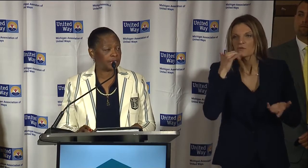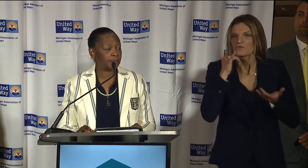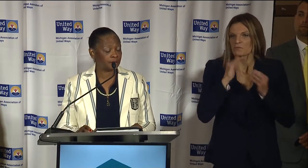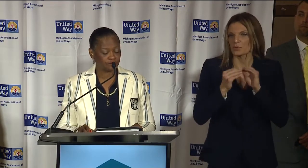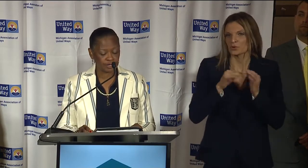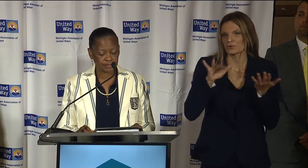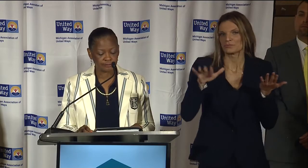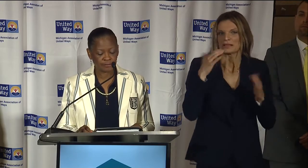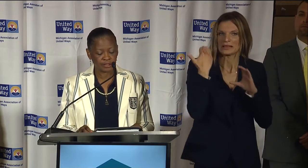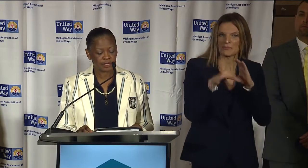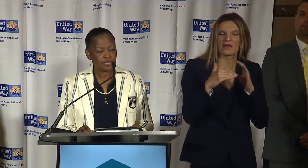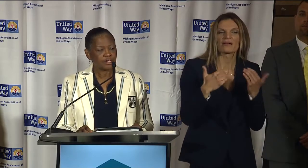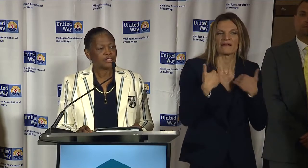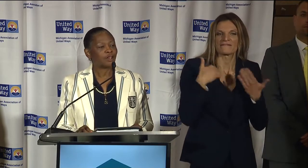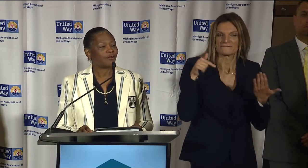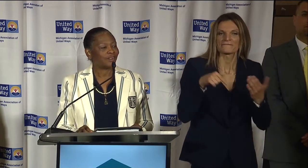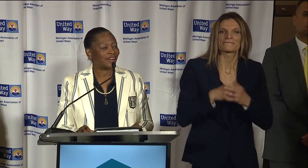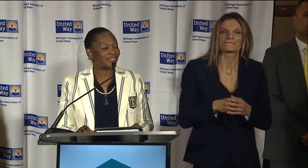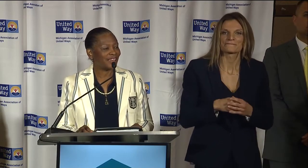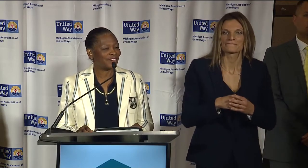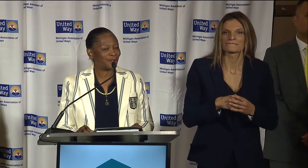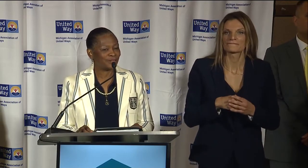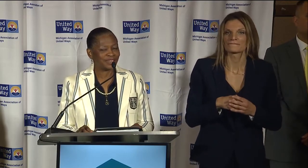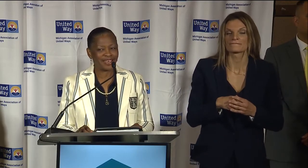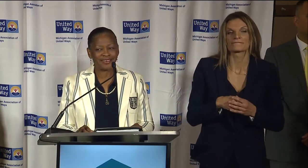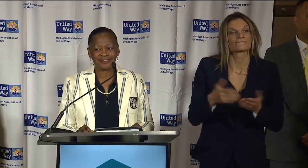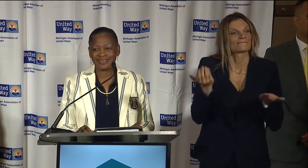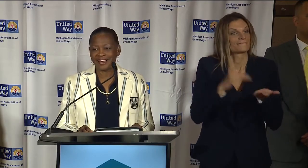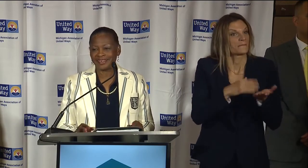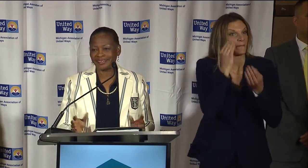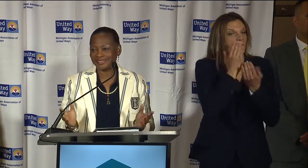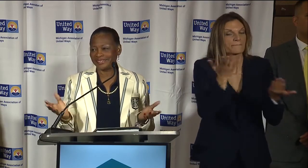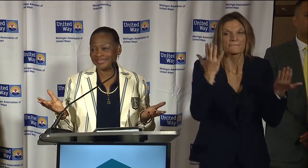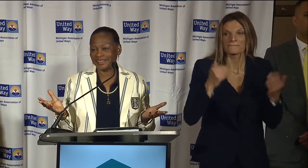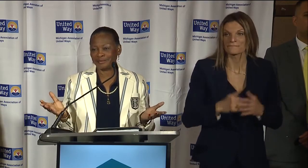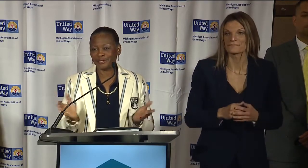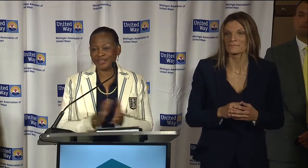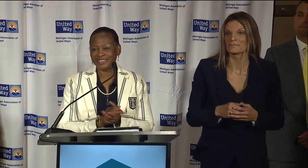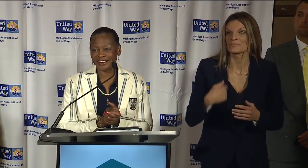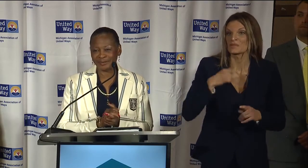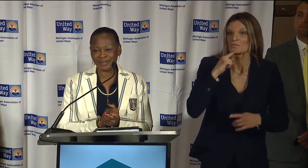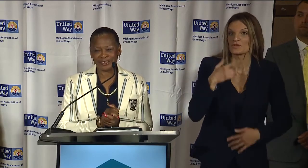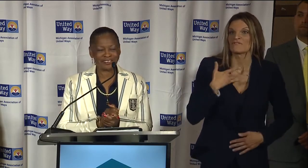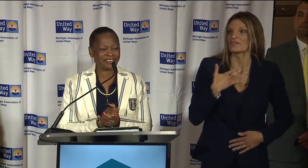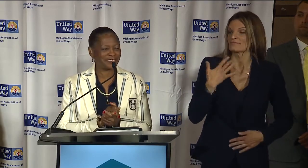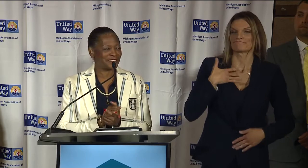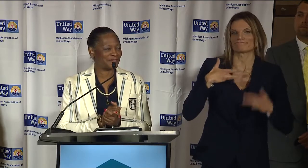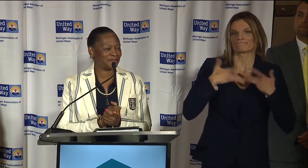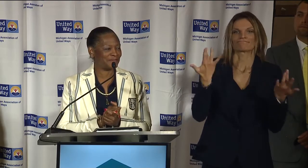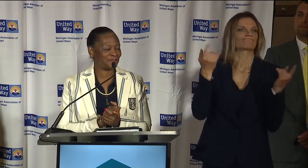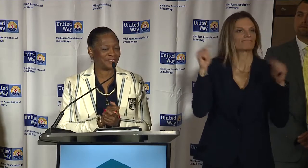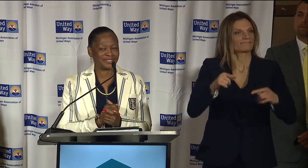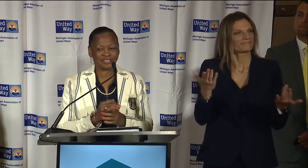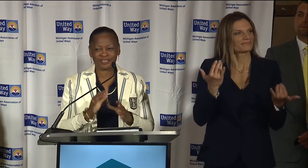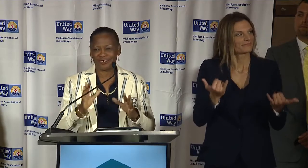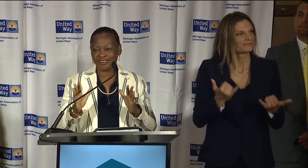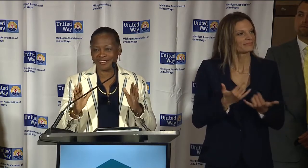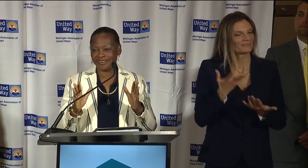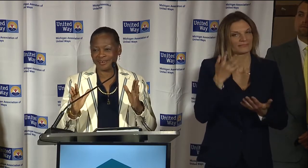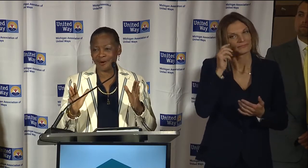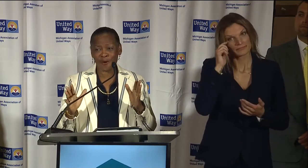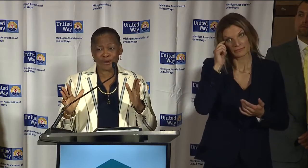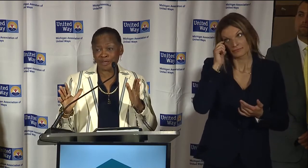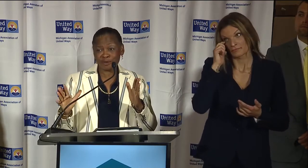and email address. So, on that note, again, I'm so excited to be here. What's that